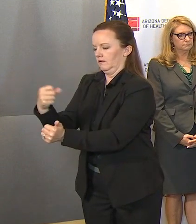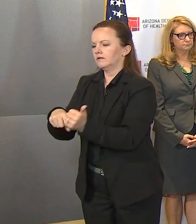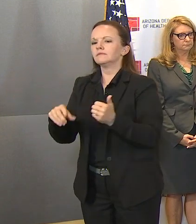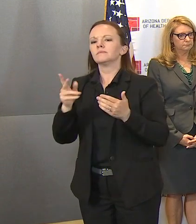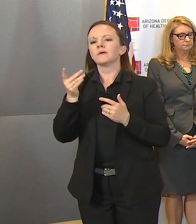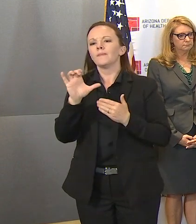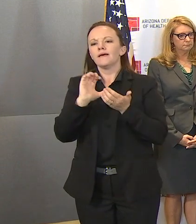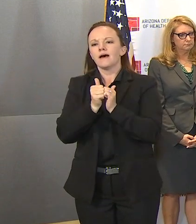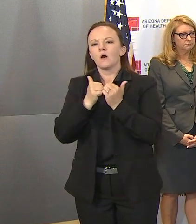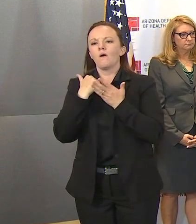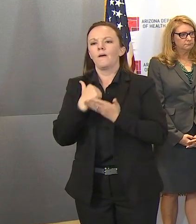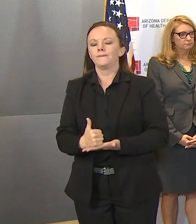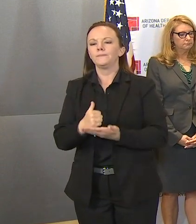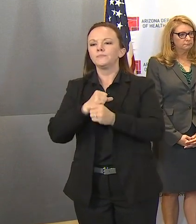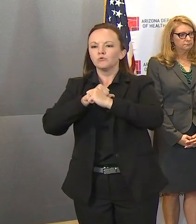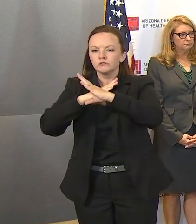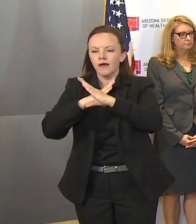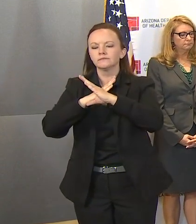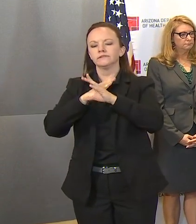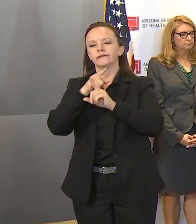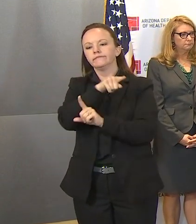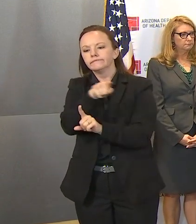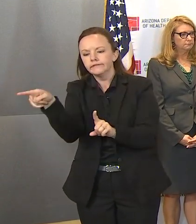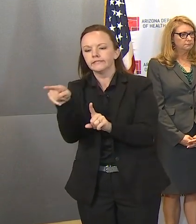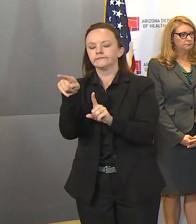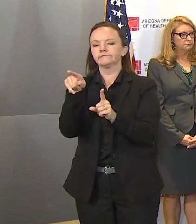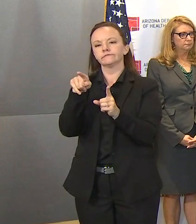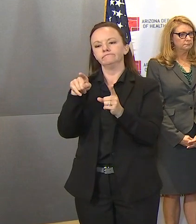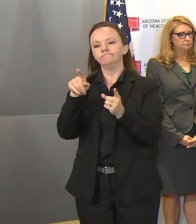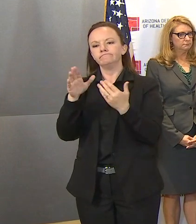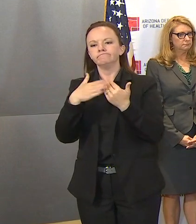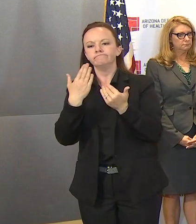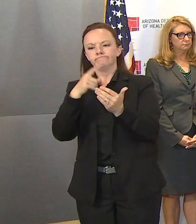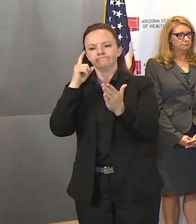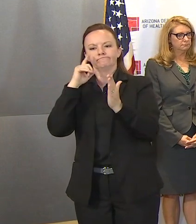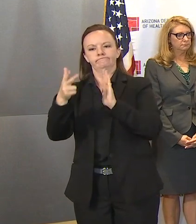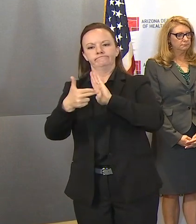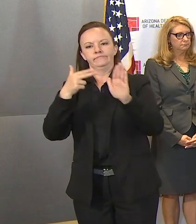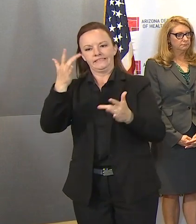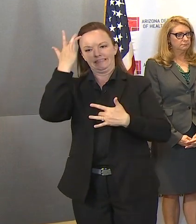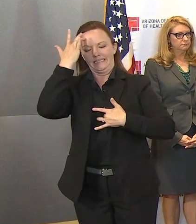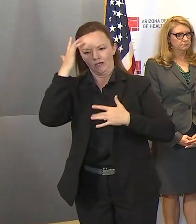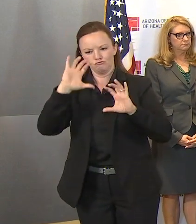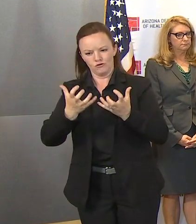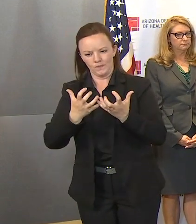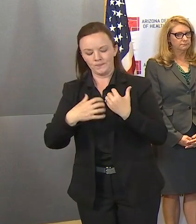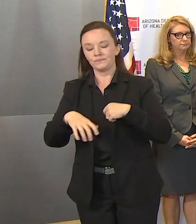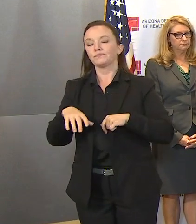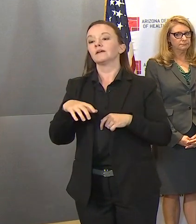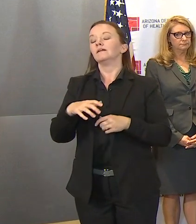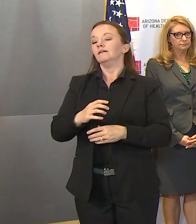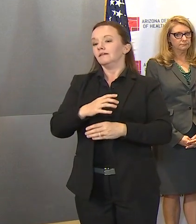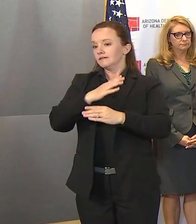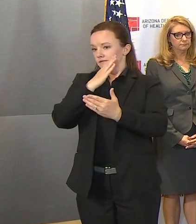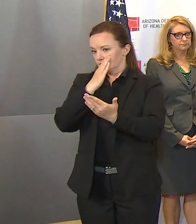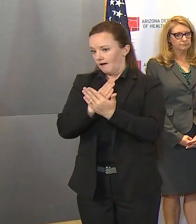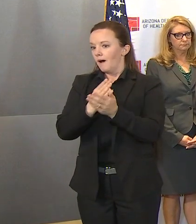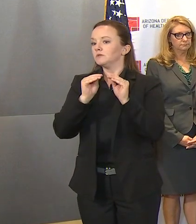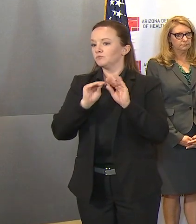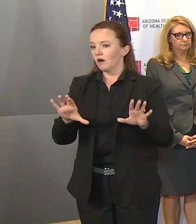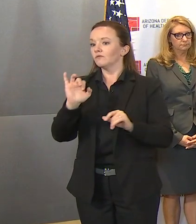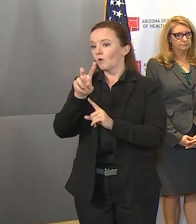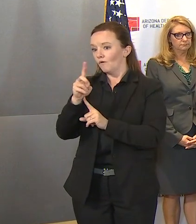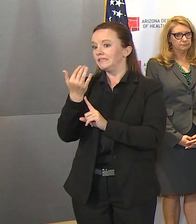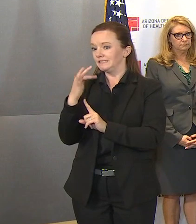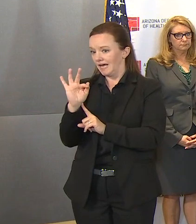do to help protect this very vulnerable group? To stop the spread of COVID-19 and ensure our loved ones in long-term care and assisted